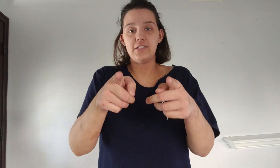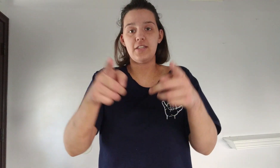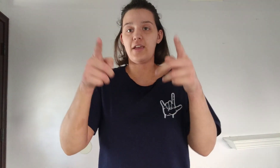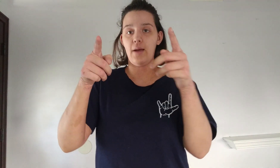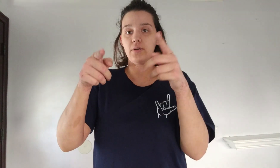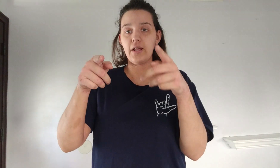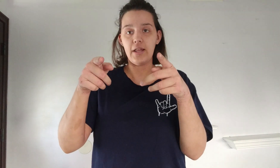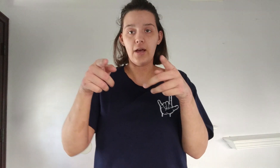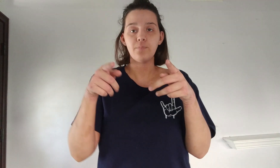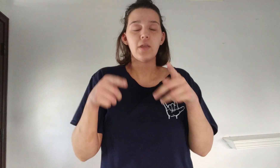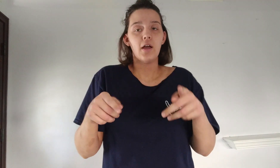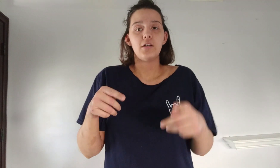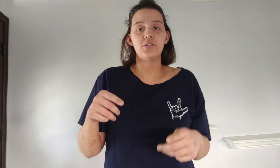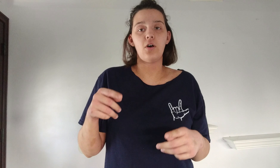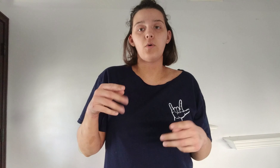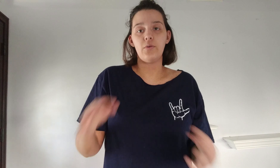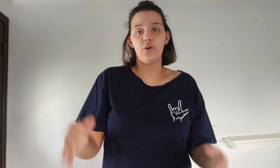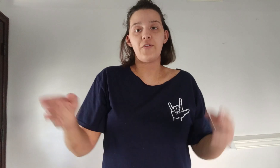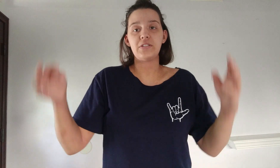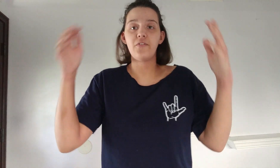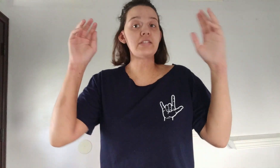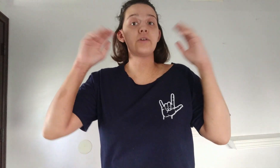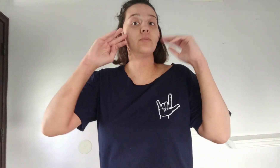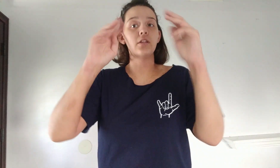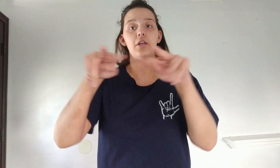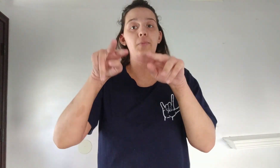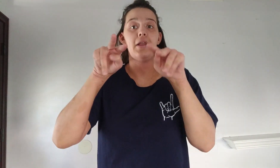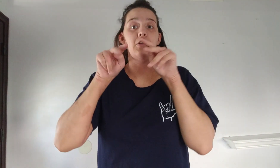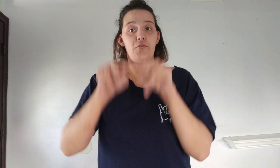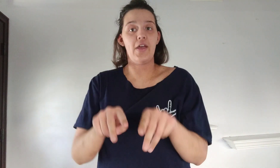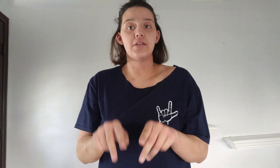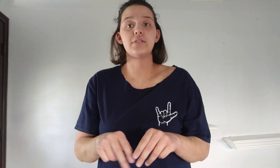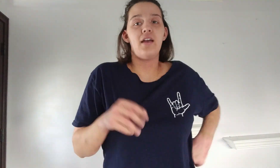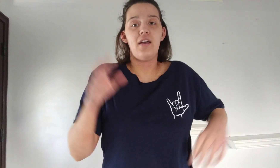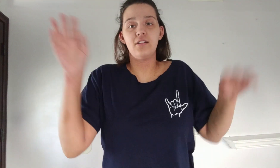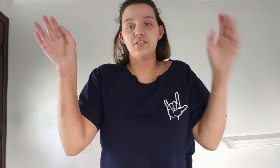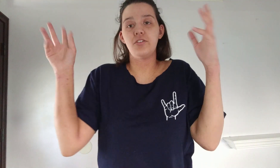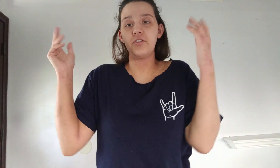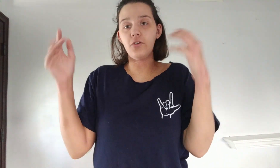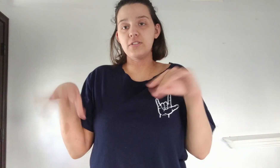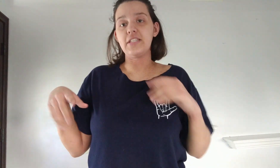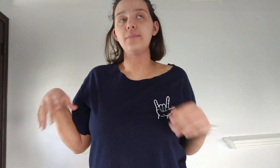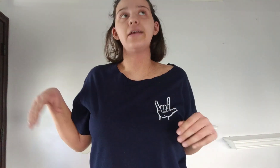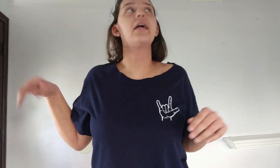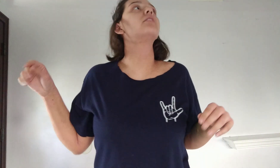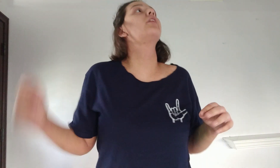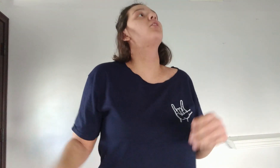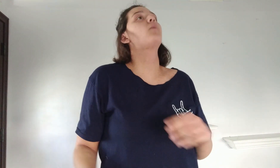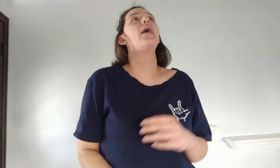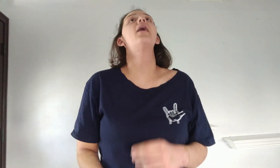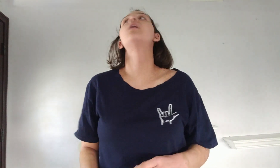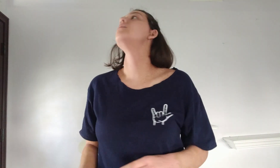into the camera right now? So if we were face to face, I would be looking right at your face. And you don't see me like looking around